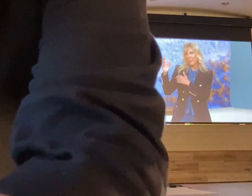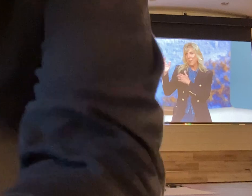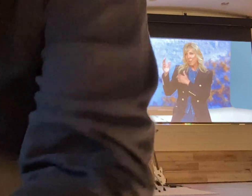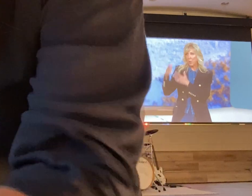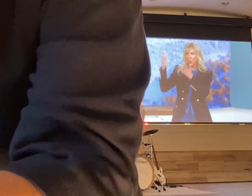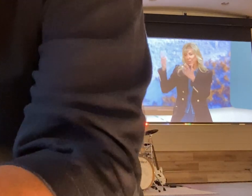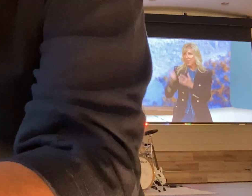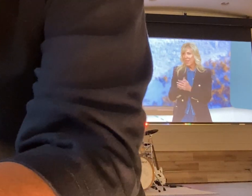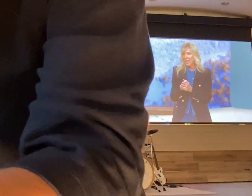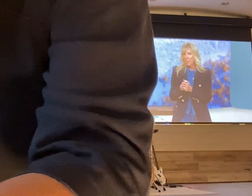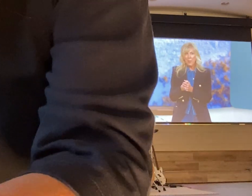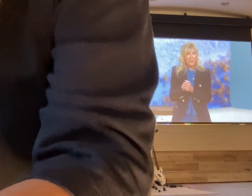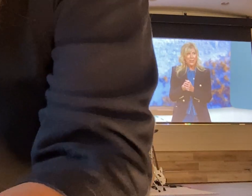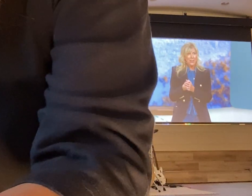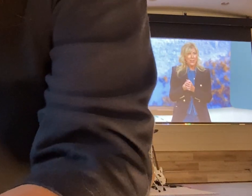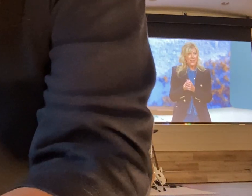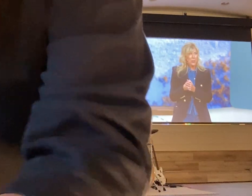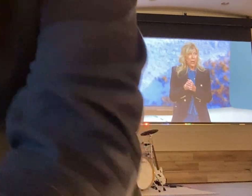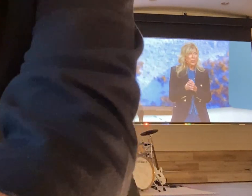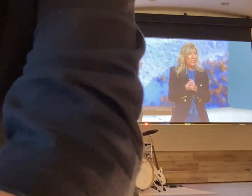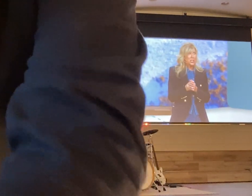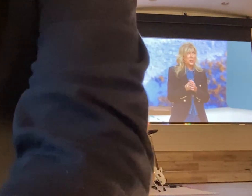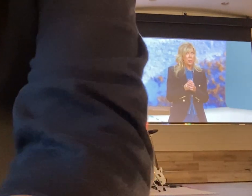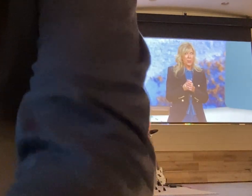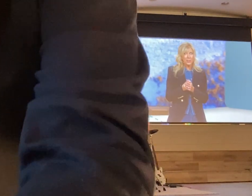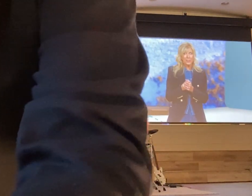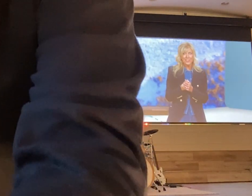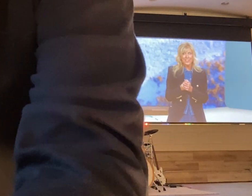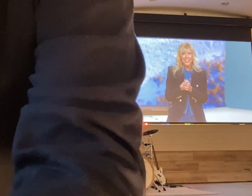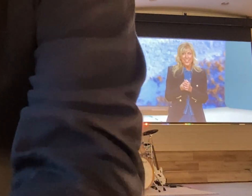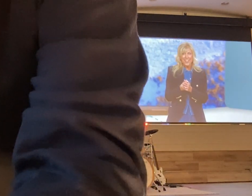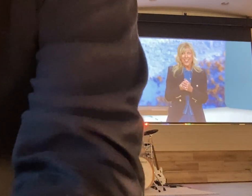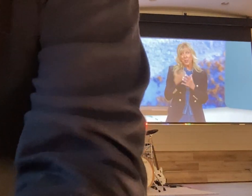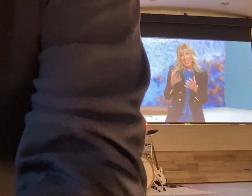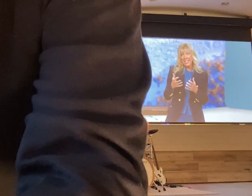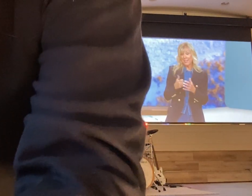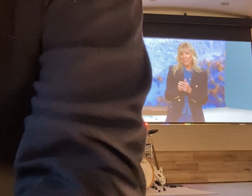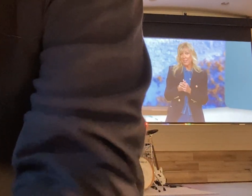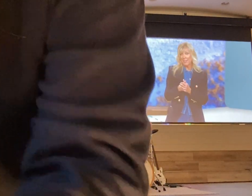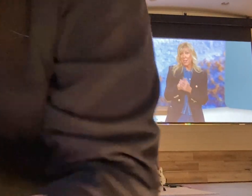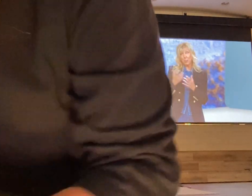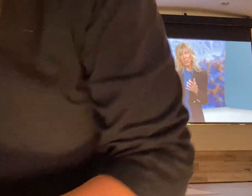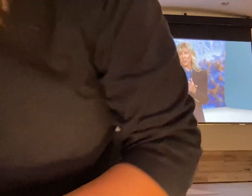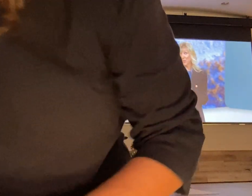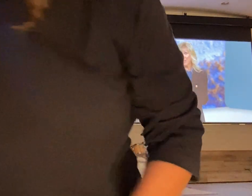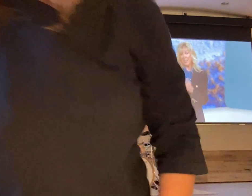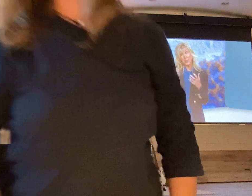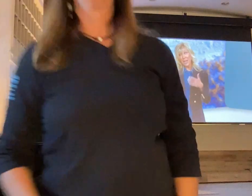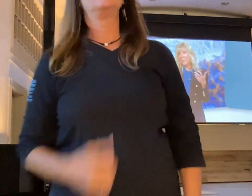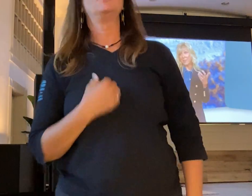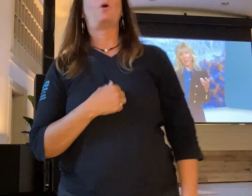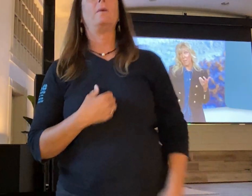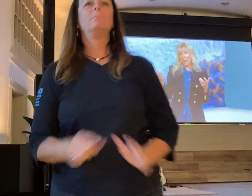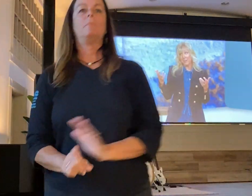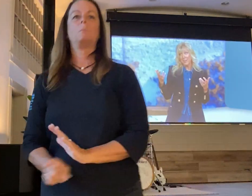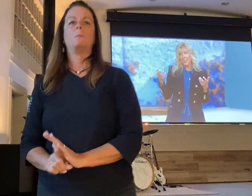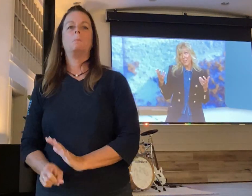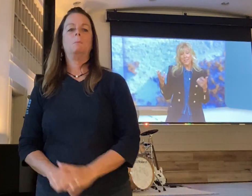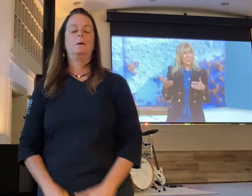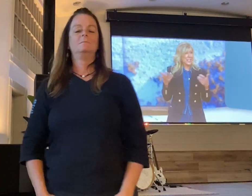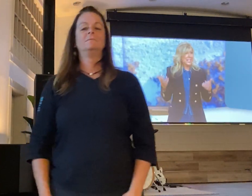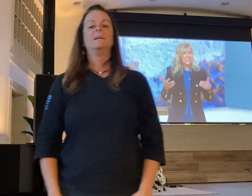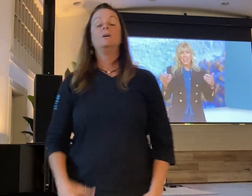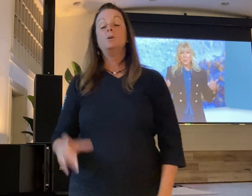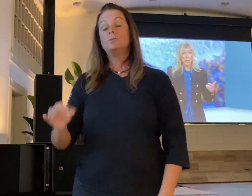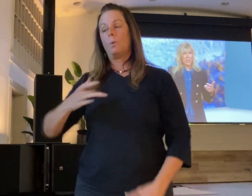weddings and births. But great relationships are built under heat and pressure. That's where diamonds come